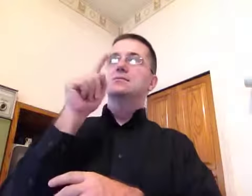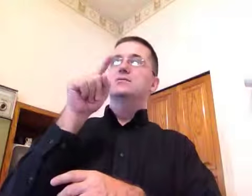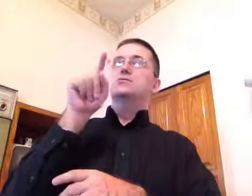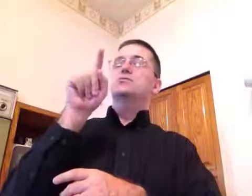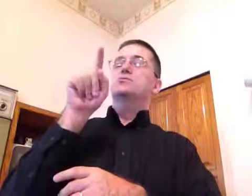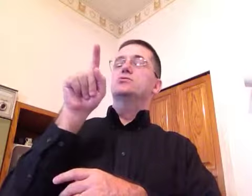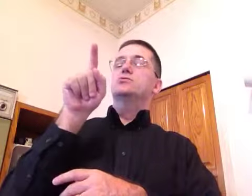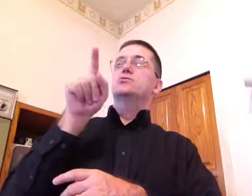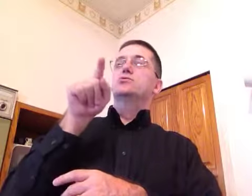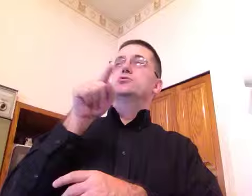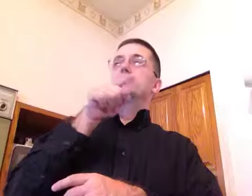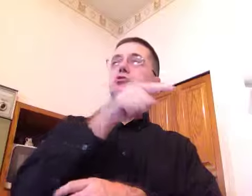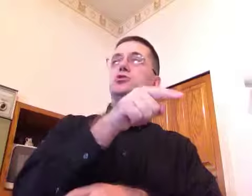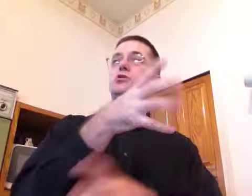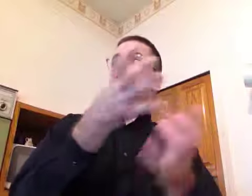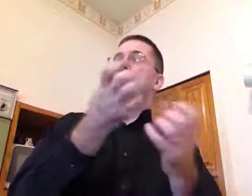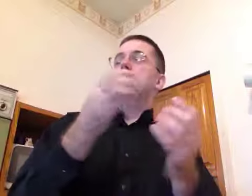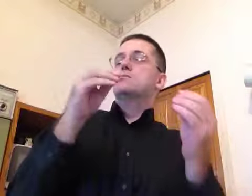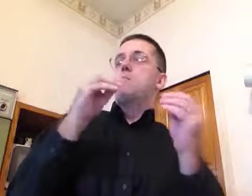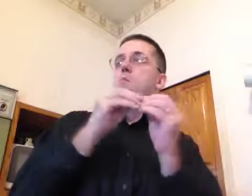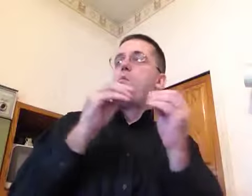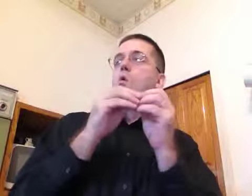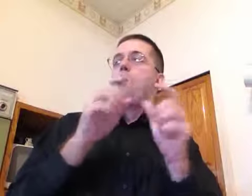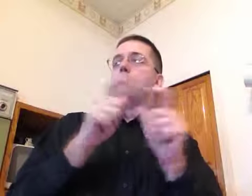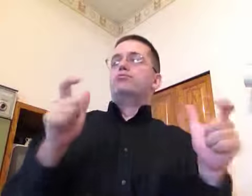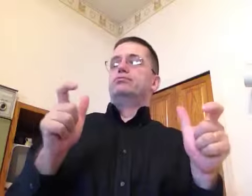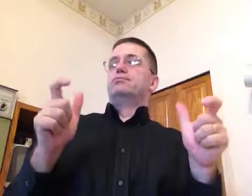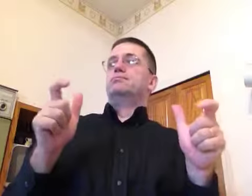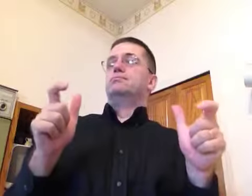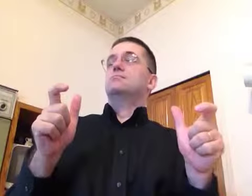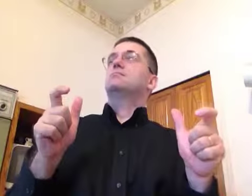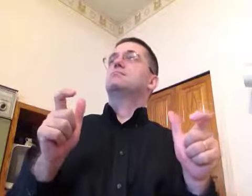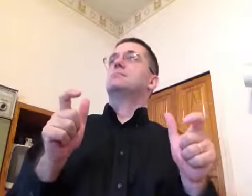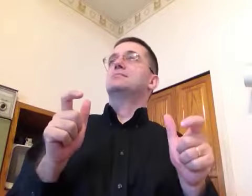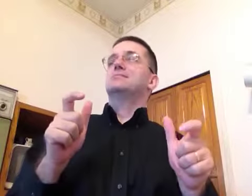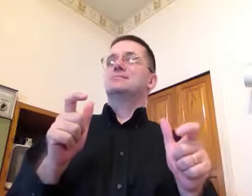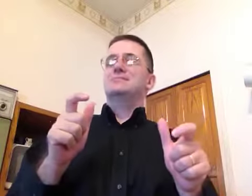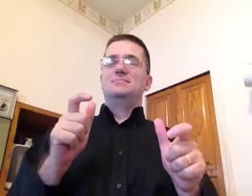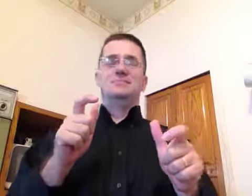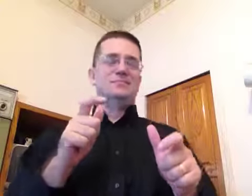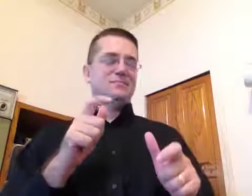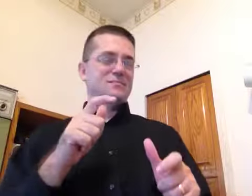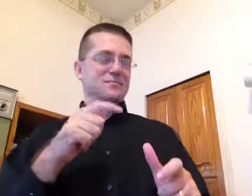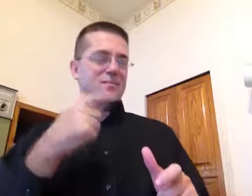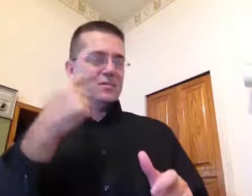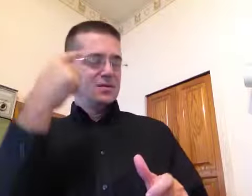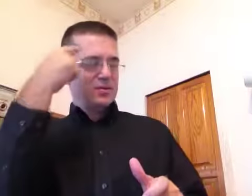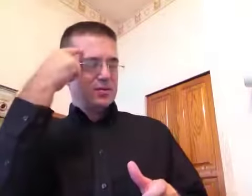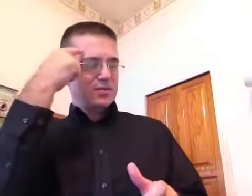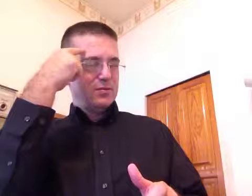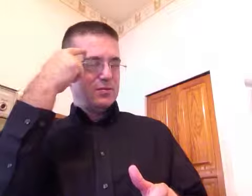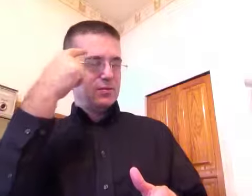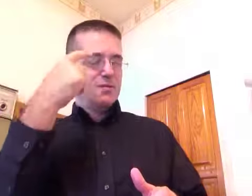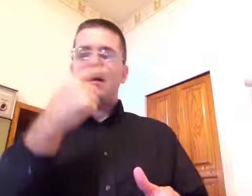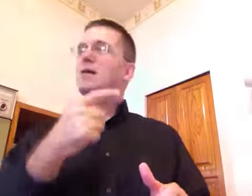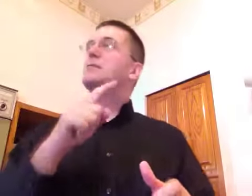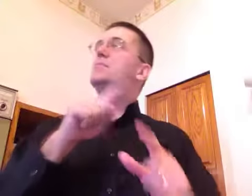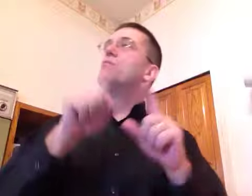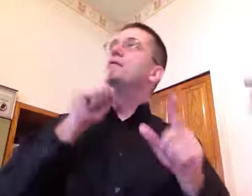I think we can do it. No small mortgage won't hurt. And I need to come outside my box and think of it, and I'm just